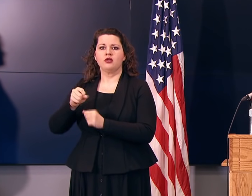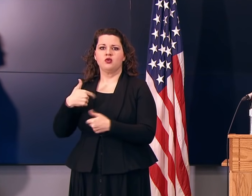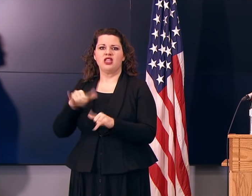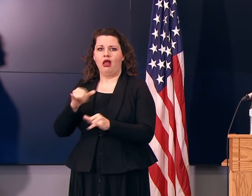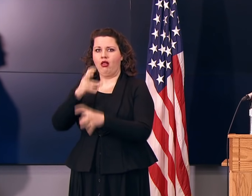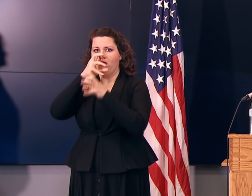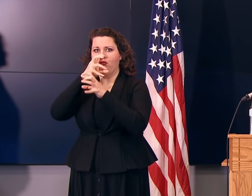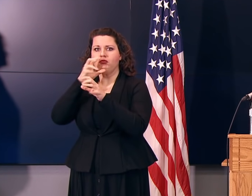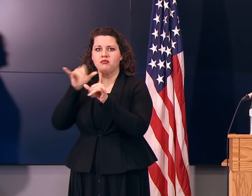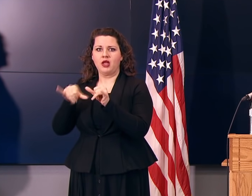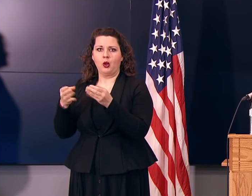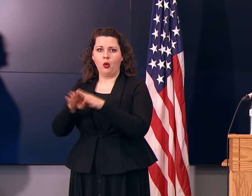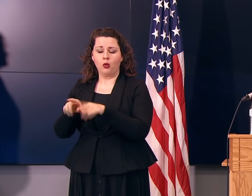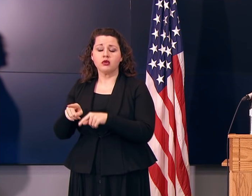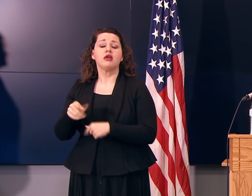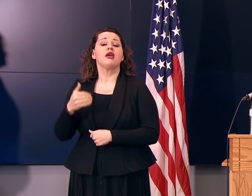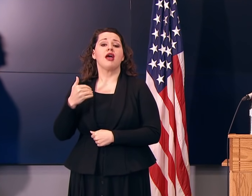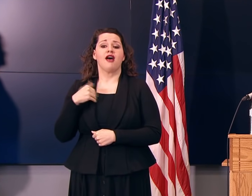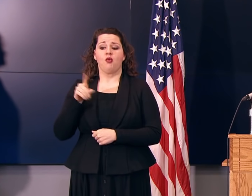place. We had